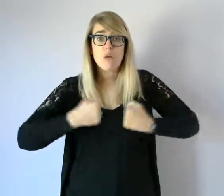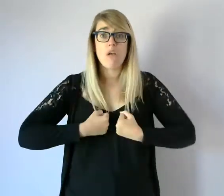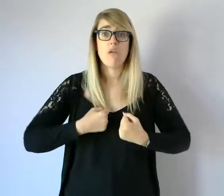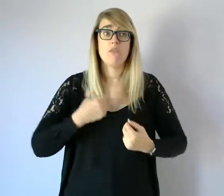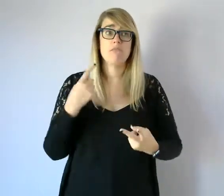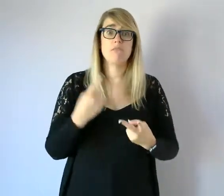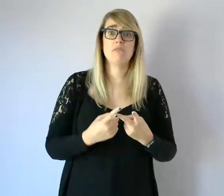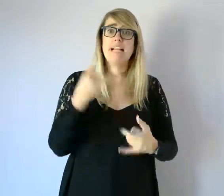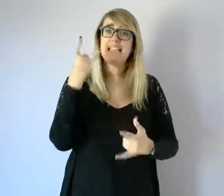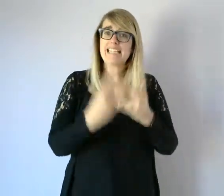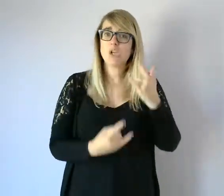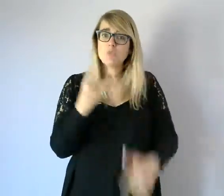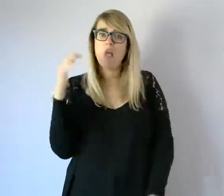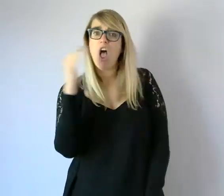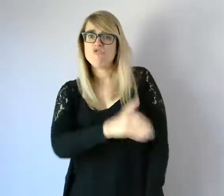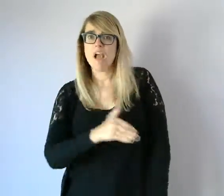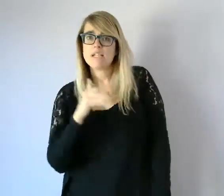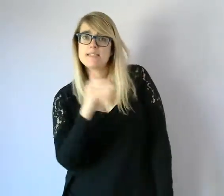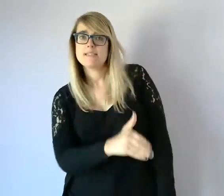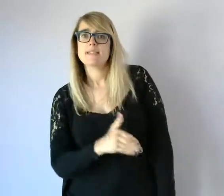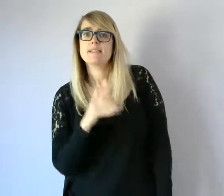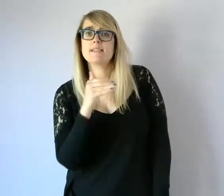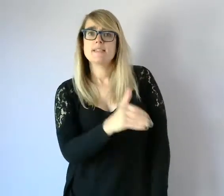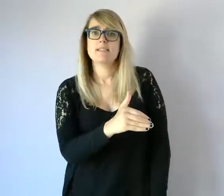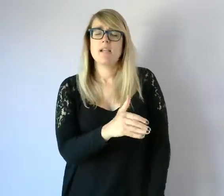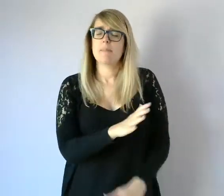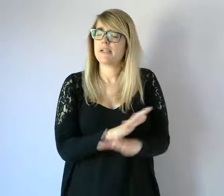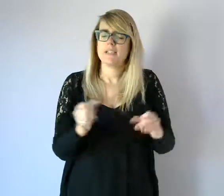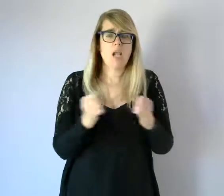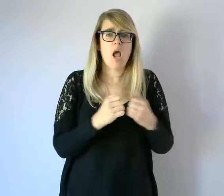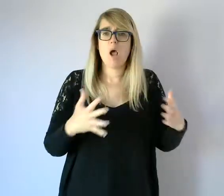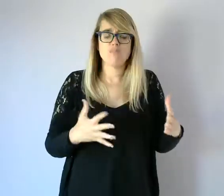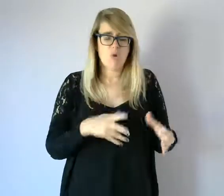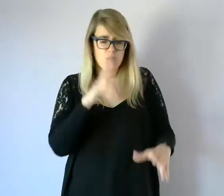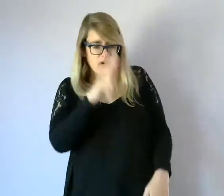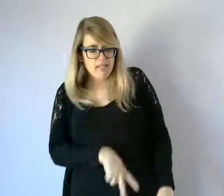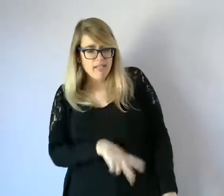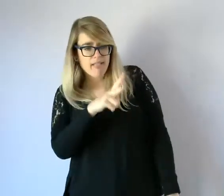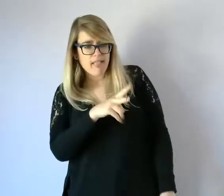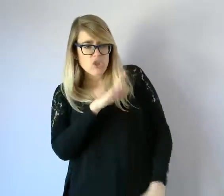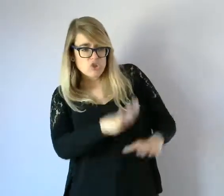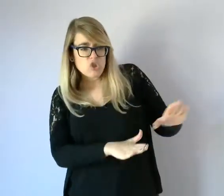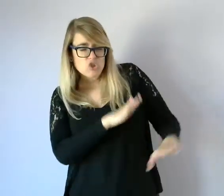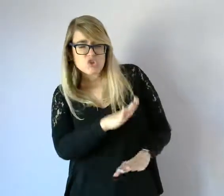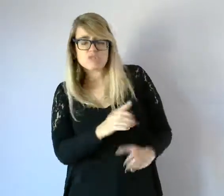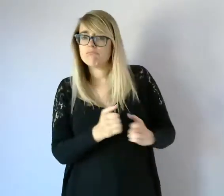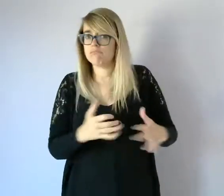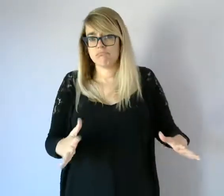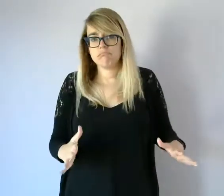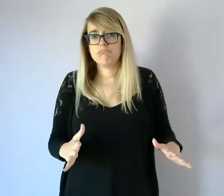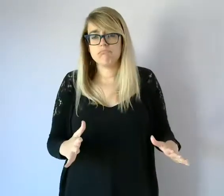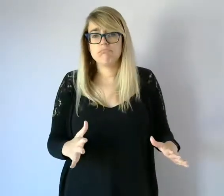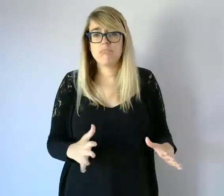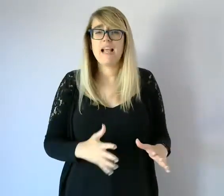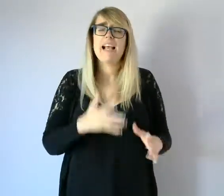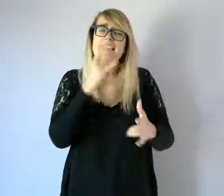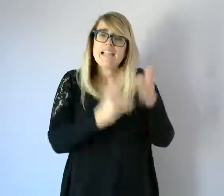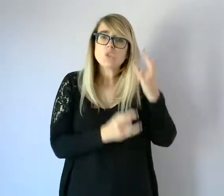sexual harassment, inappropriate looking or touching, sexual teasing or innuendo,